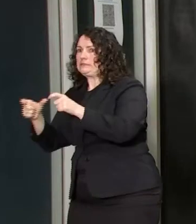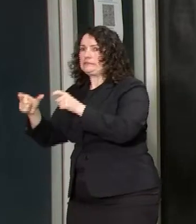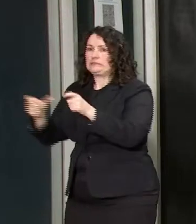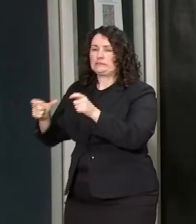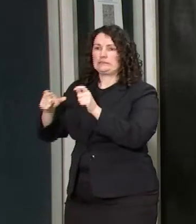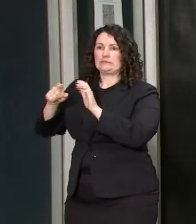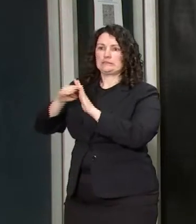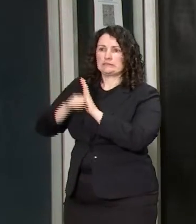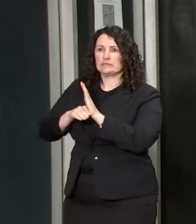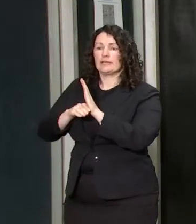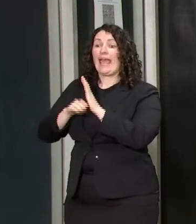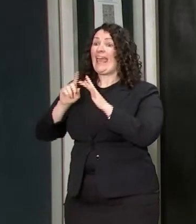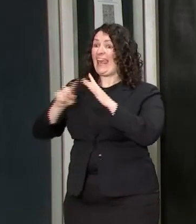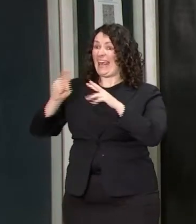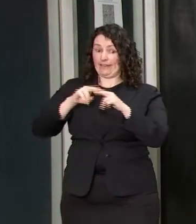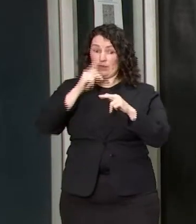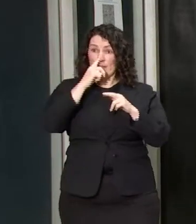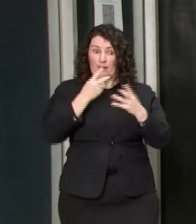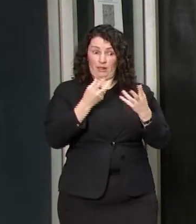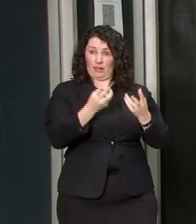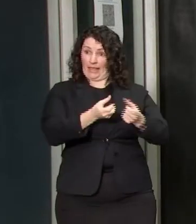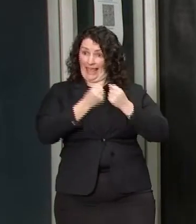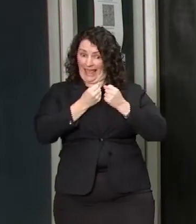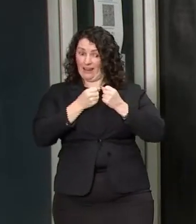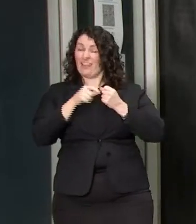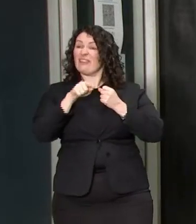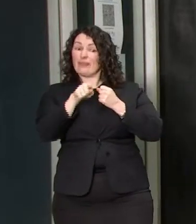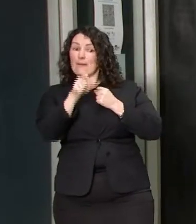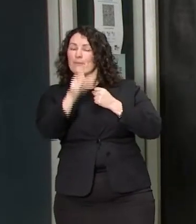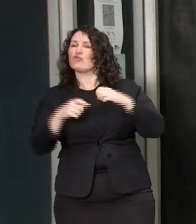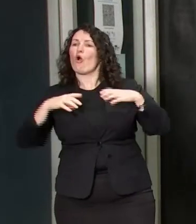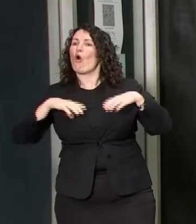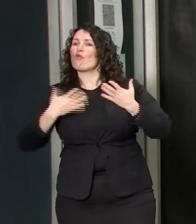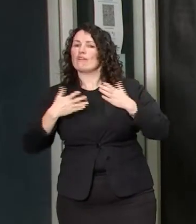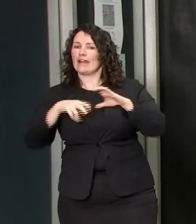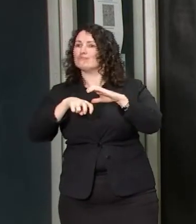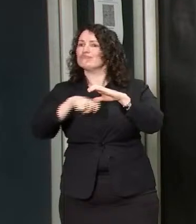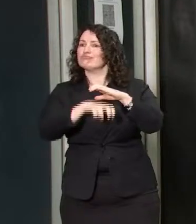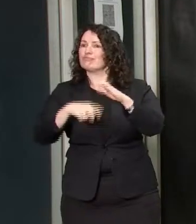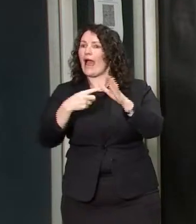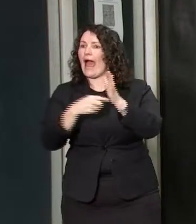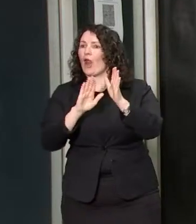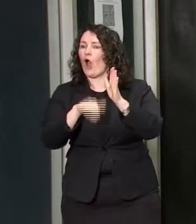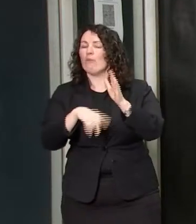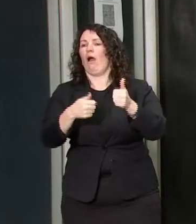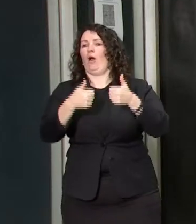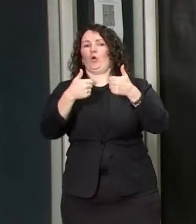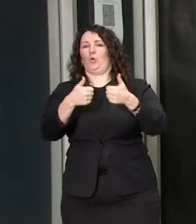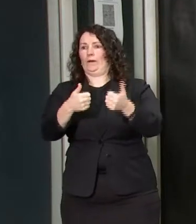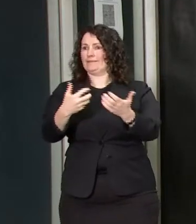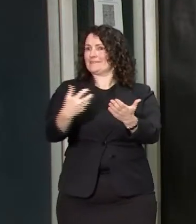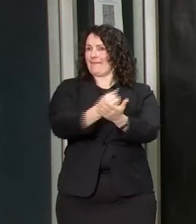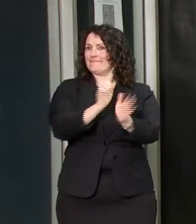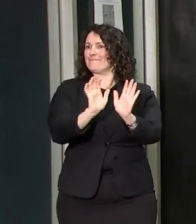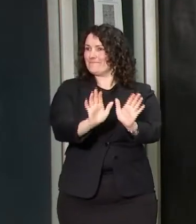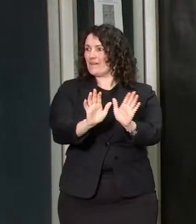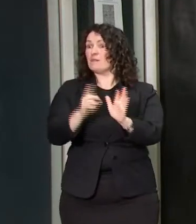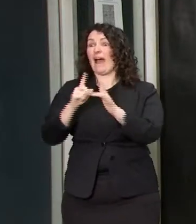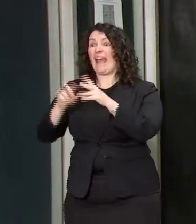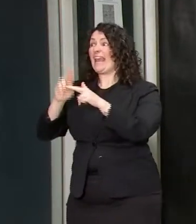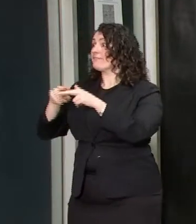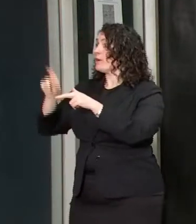reassuring. I wish I could give certainty to people, a week in advance. A week is unfortunately like an eternity